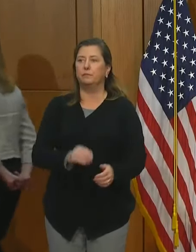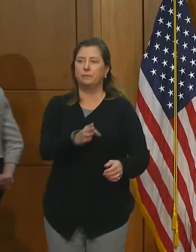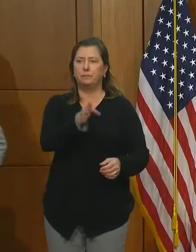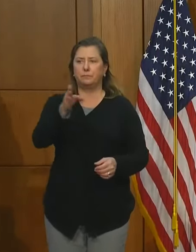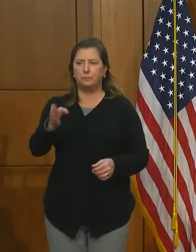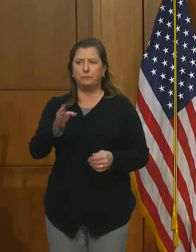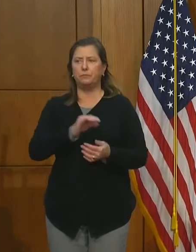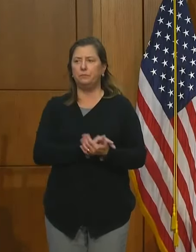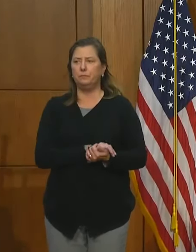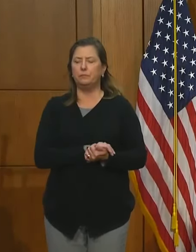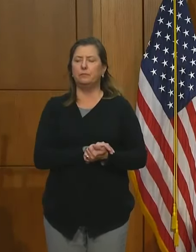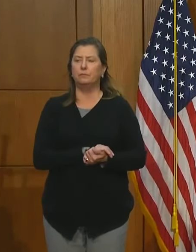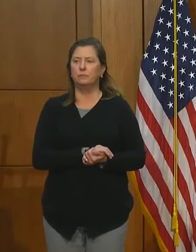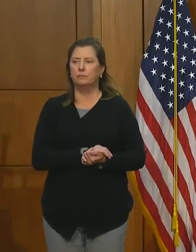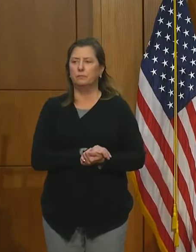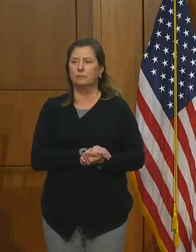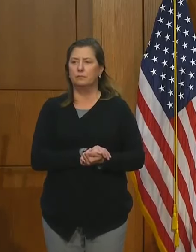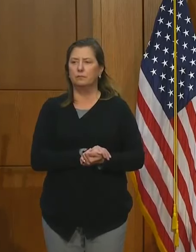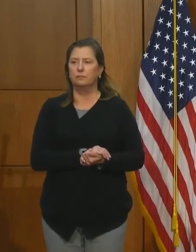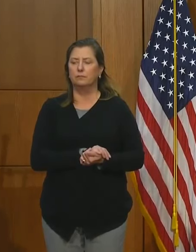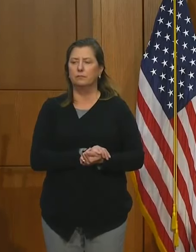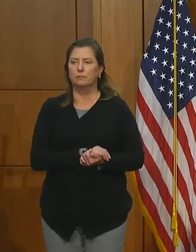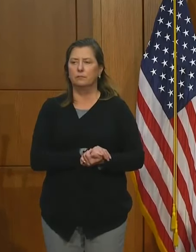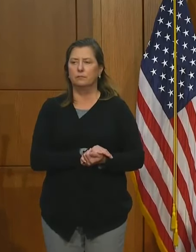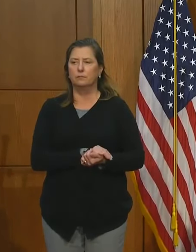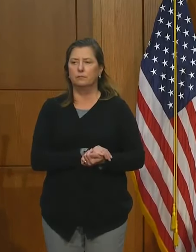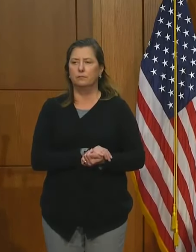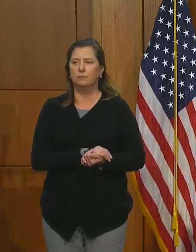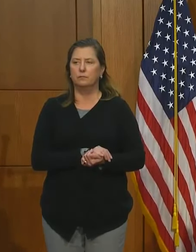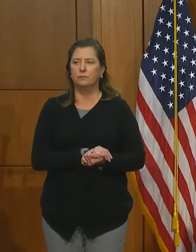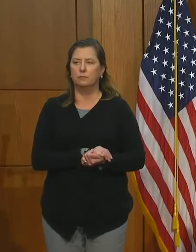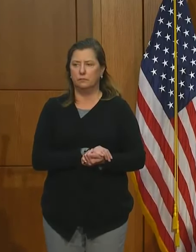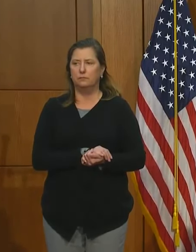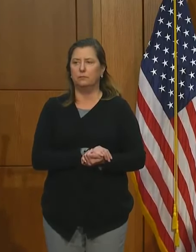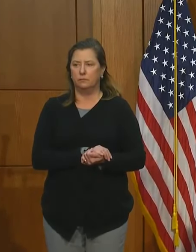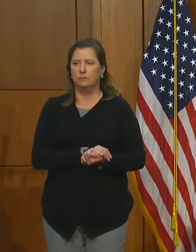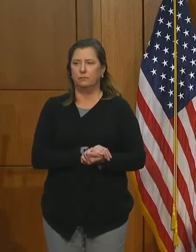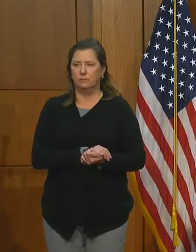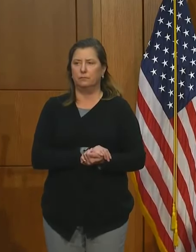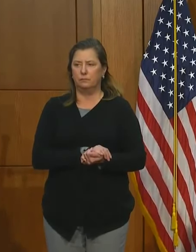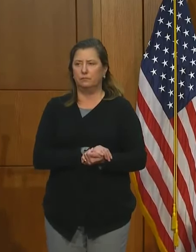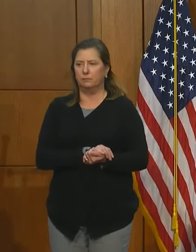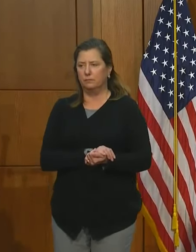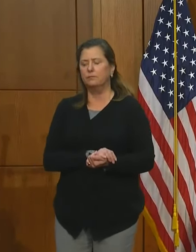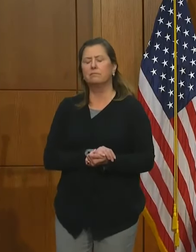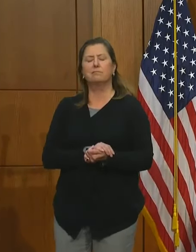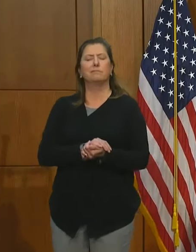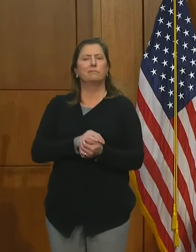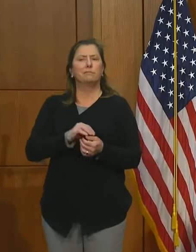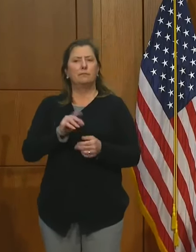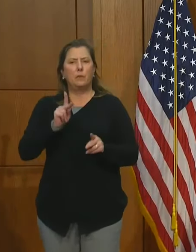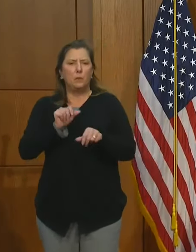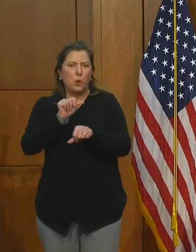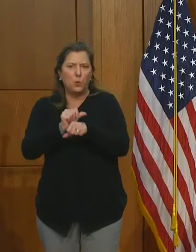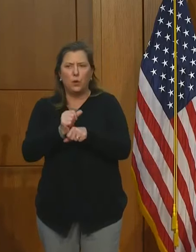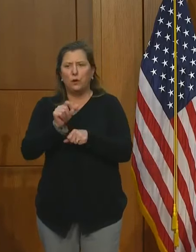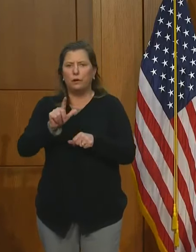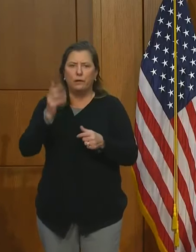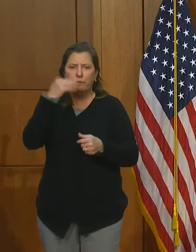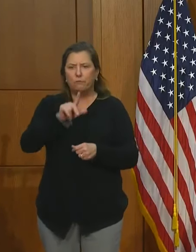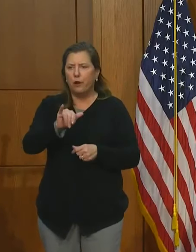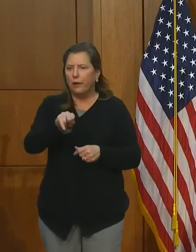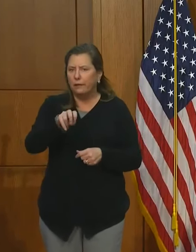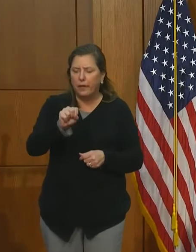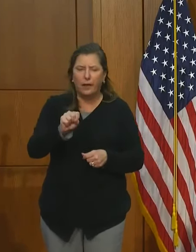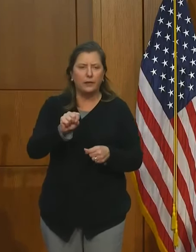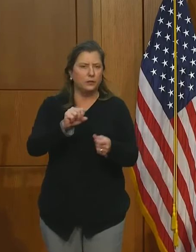A lot of phone calls, emails about those on the front lines, the nurses, some of maybe